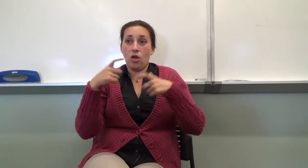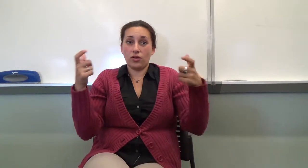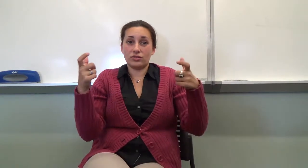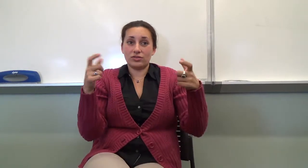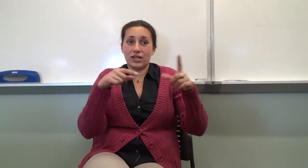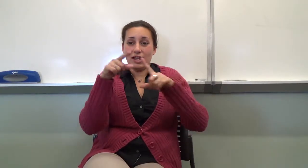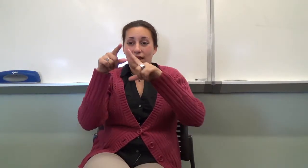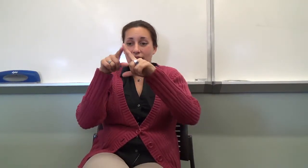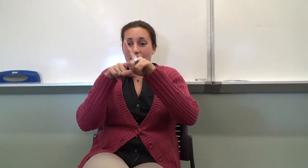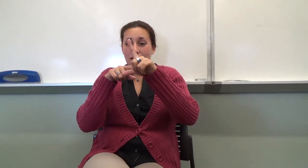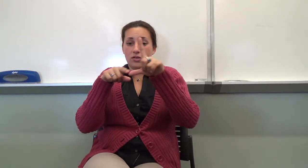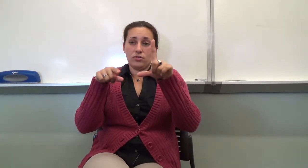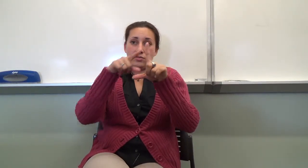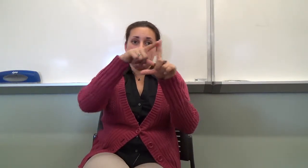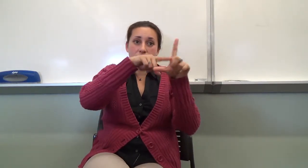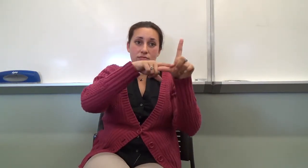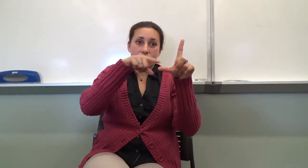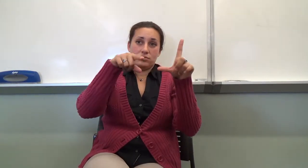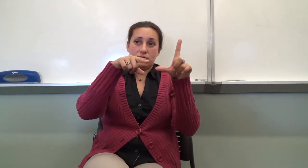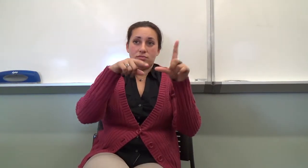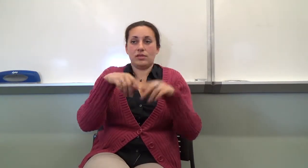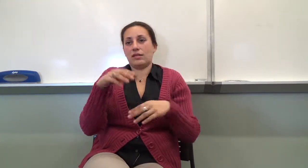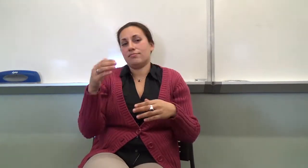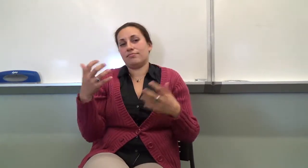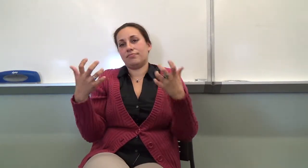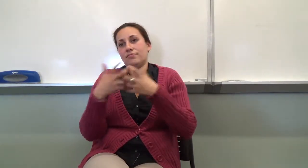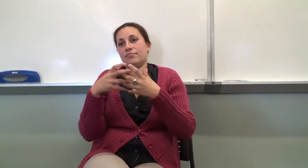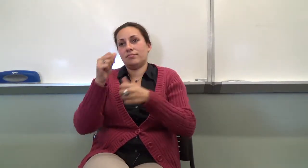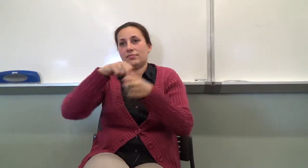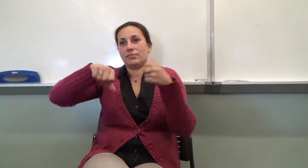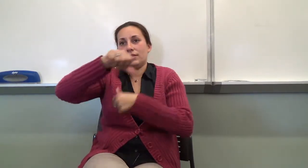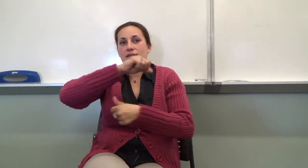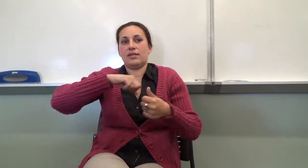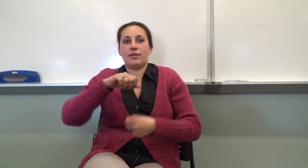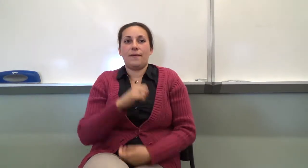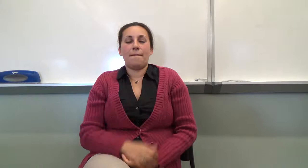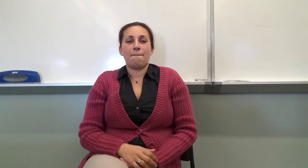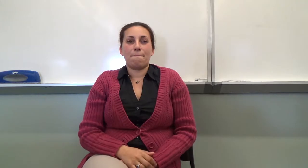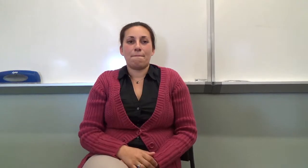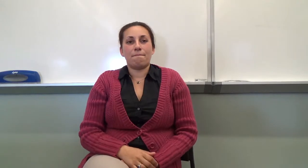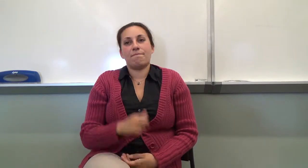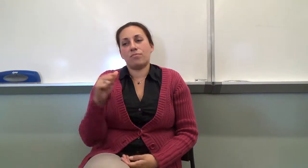smaller, and the smaller is the supplement of the larger. That's also another way of putting it.